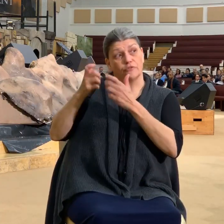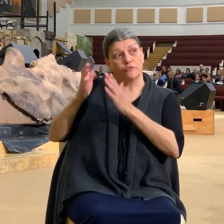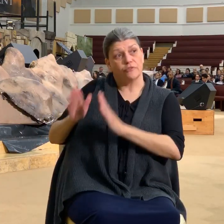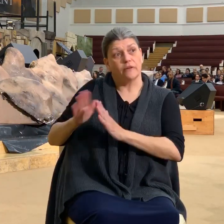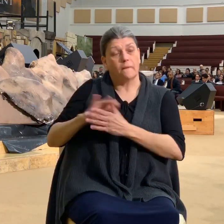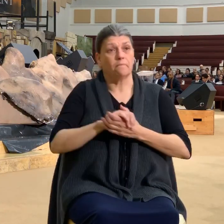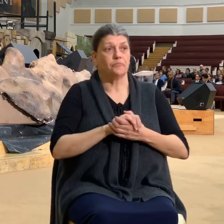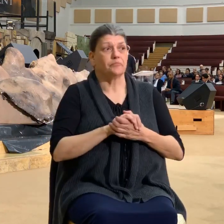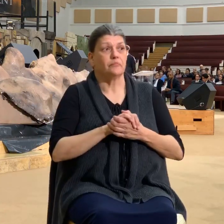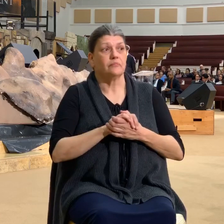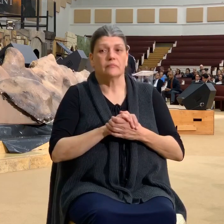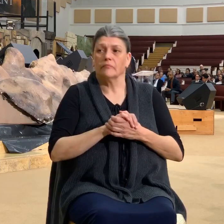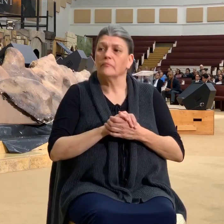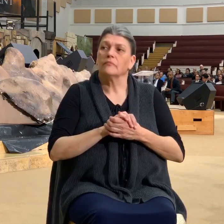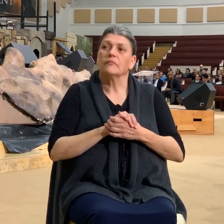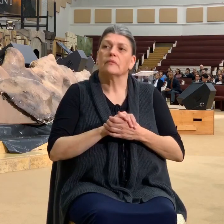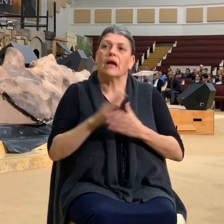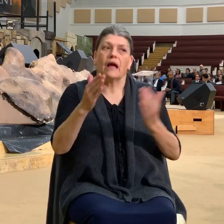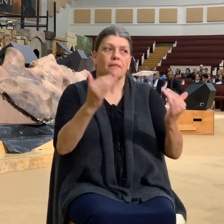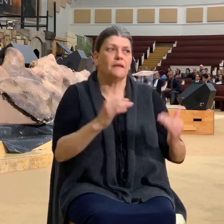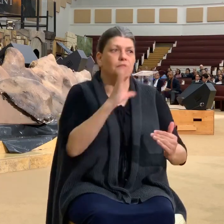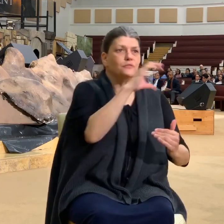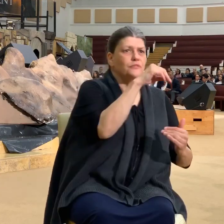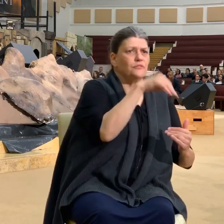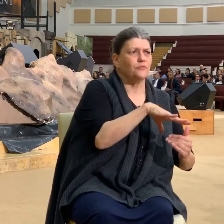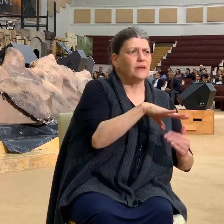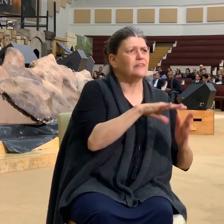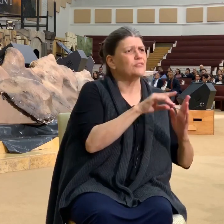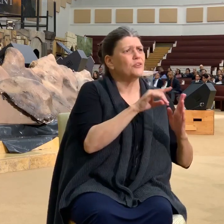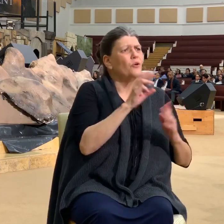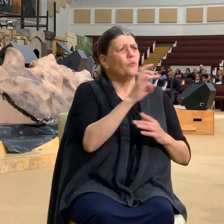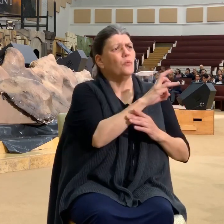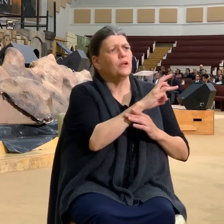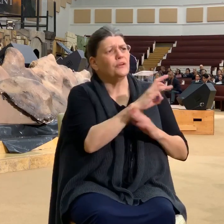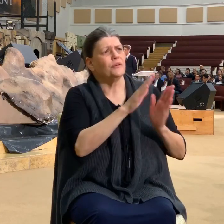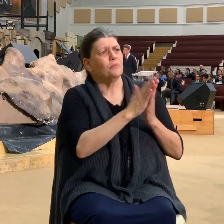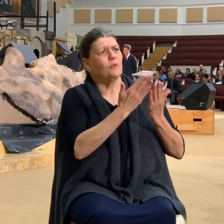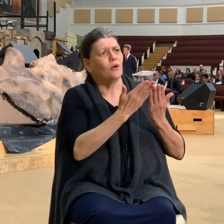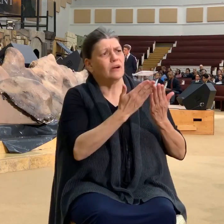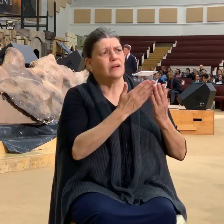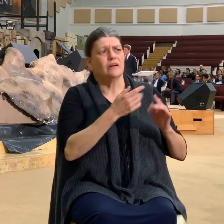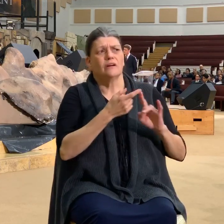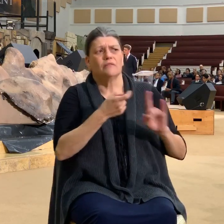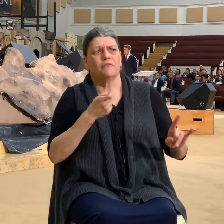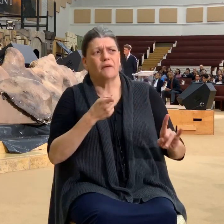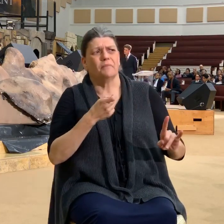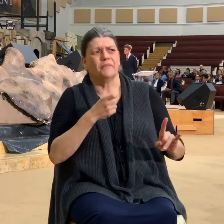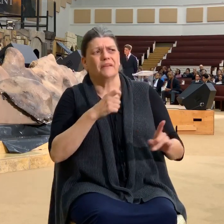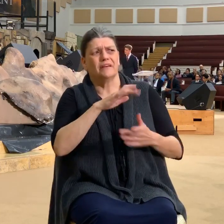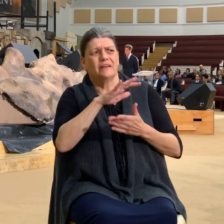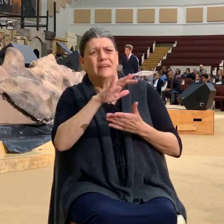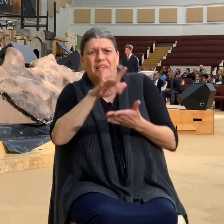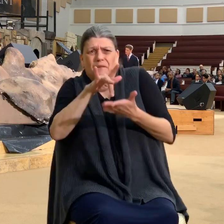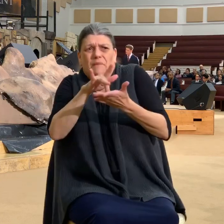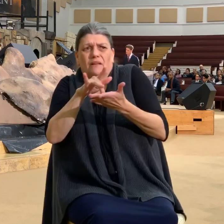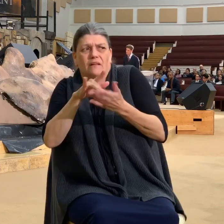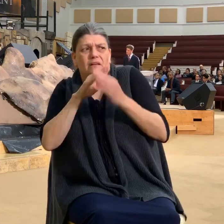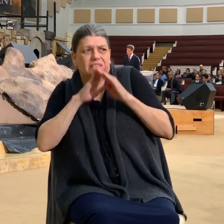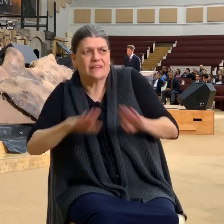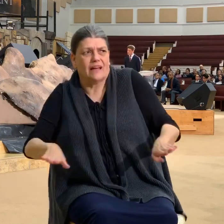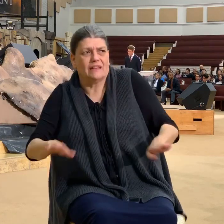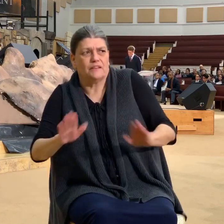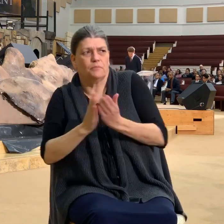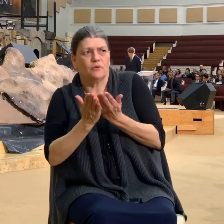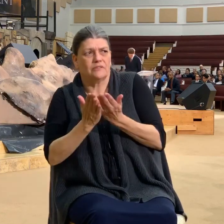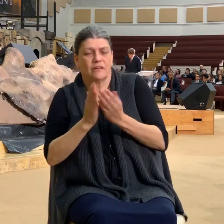the watchers. Then there's this strange, weird book from the Second Temple period during the intertestamental 400 years of silence that is called